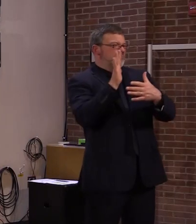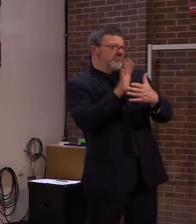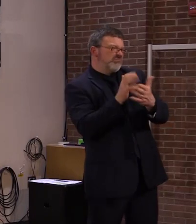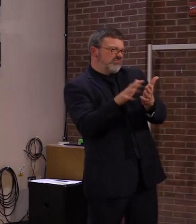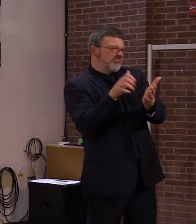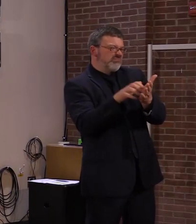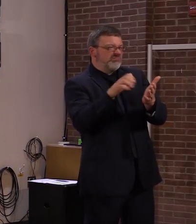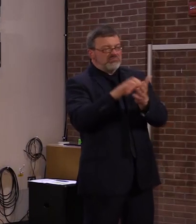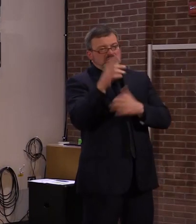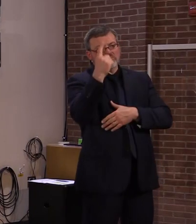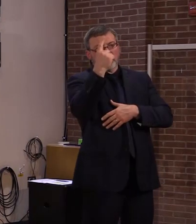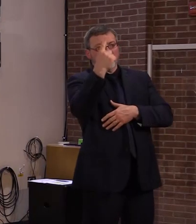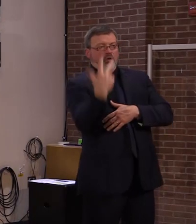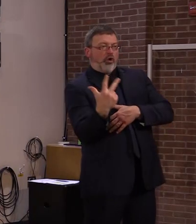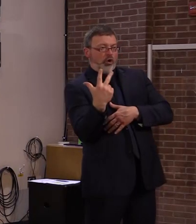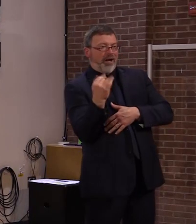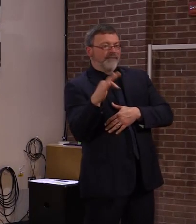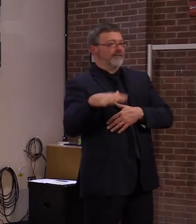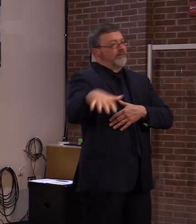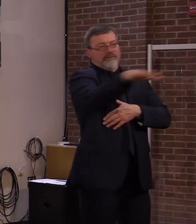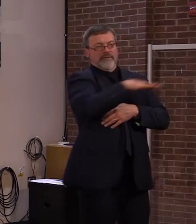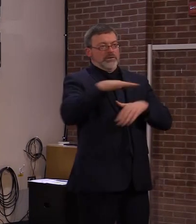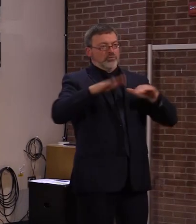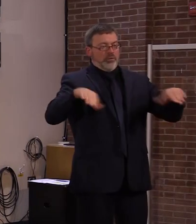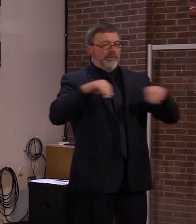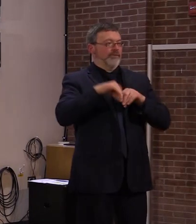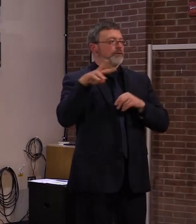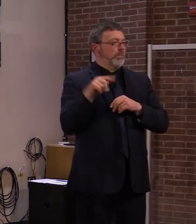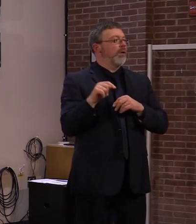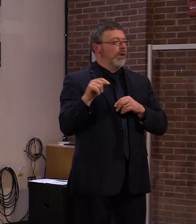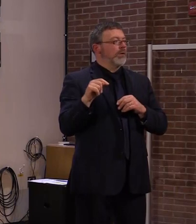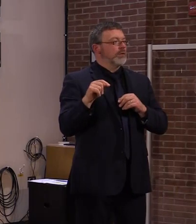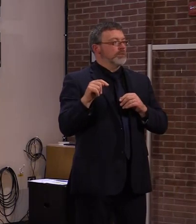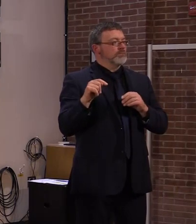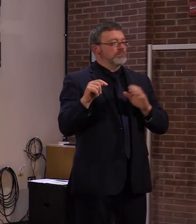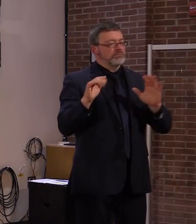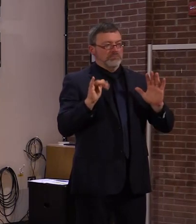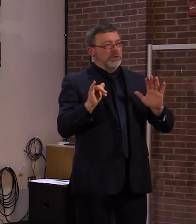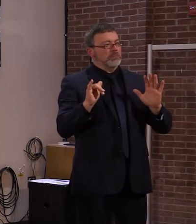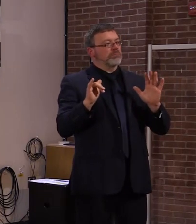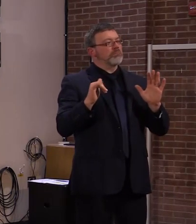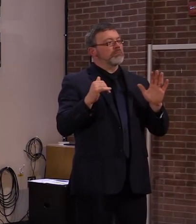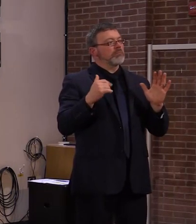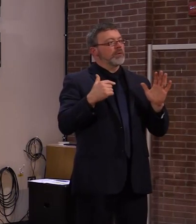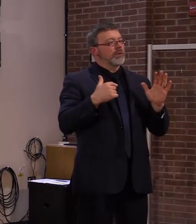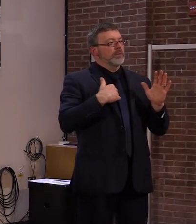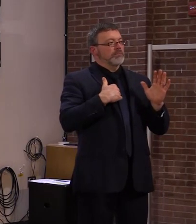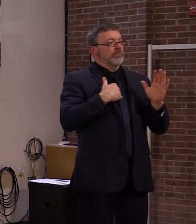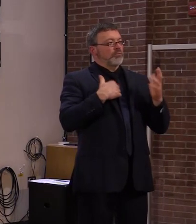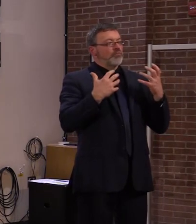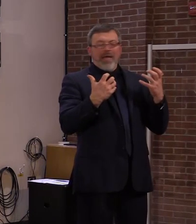about 44,000 throughout the state. Let me do this. Let me find out how that, I don't